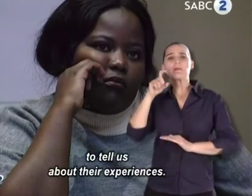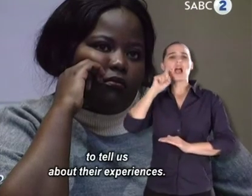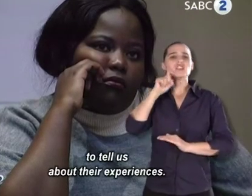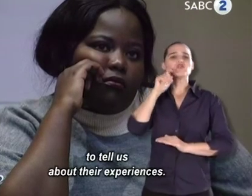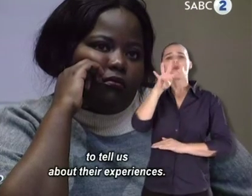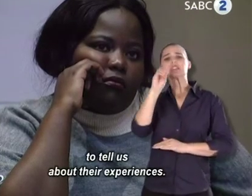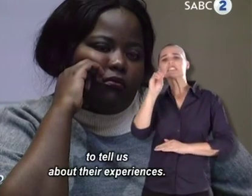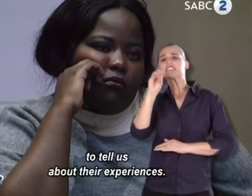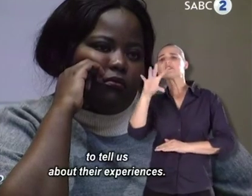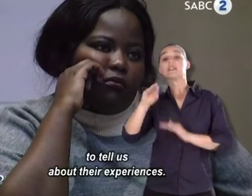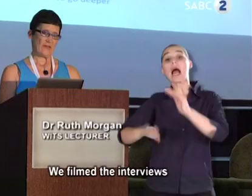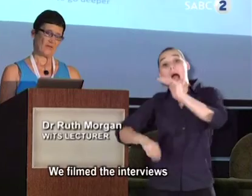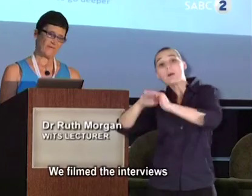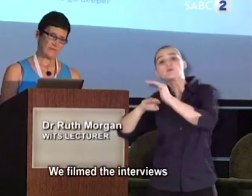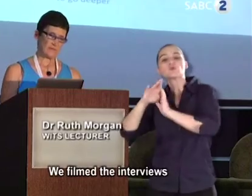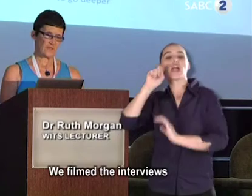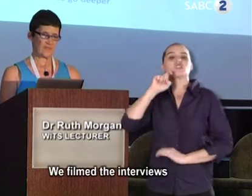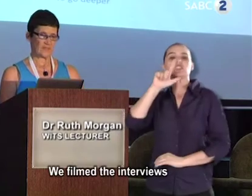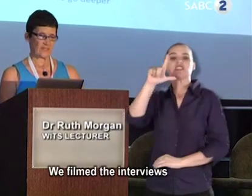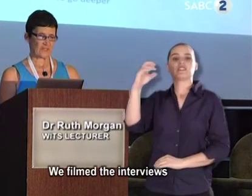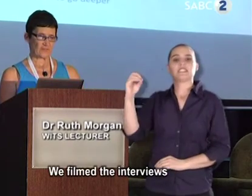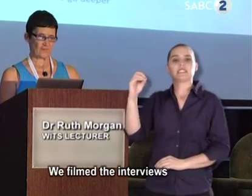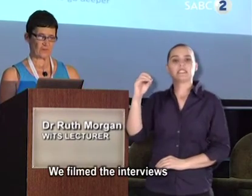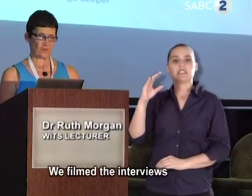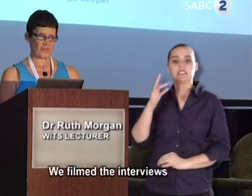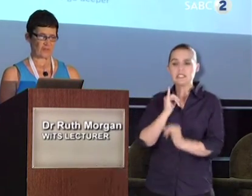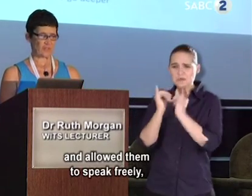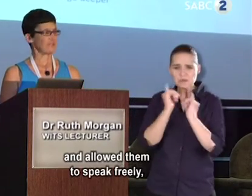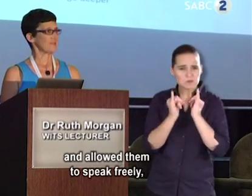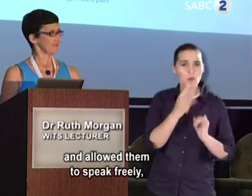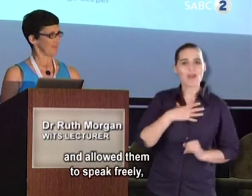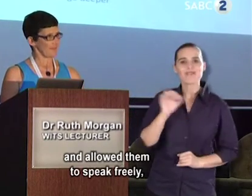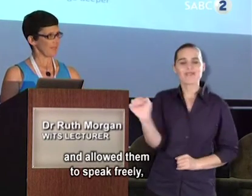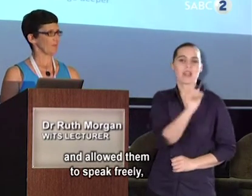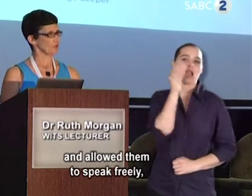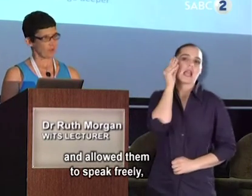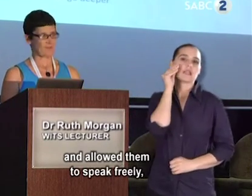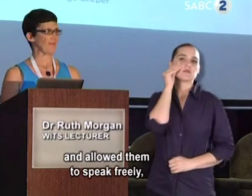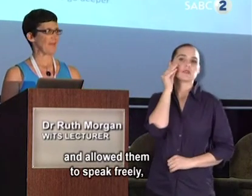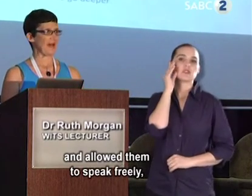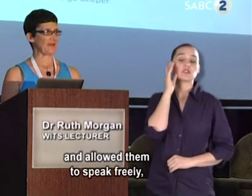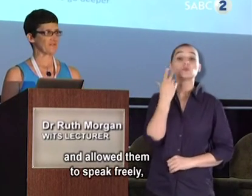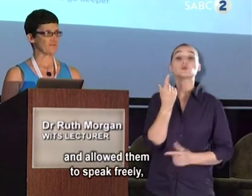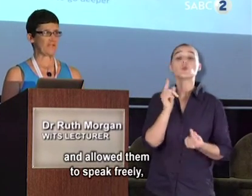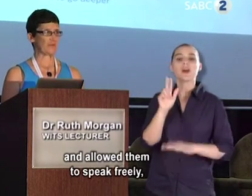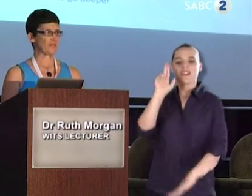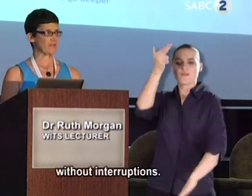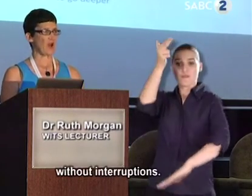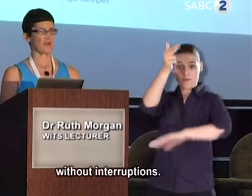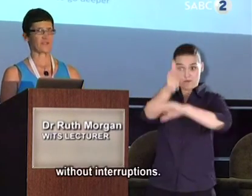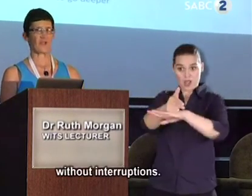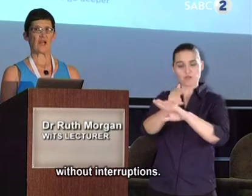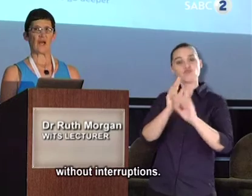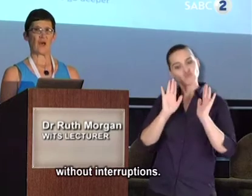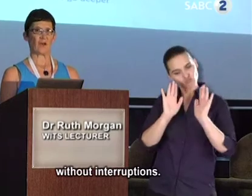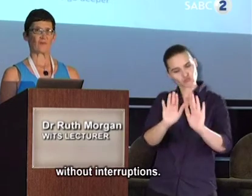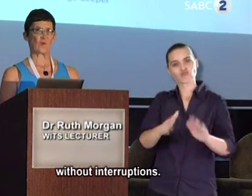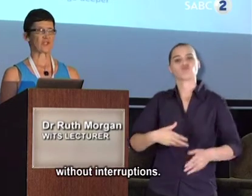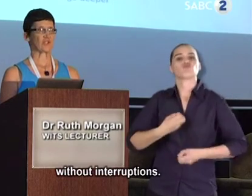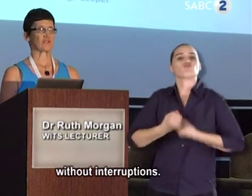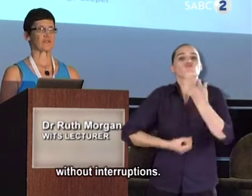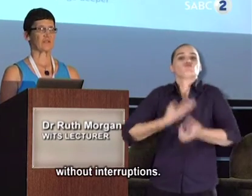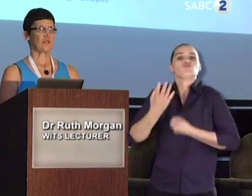their experiences. We filmed the interviews and we just let people talk about their lives freely. We didn't ask a